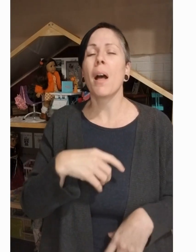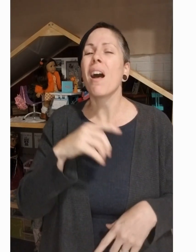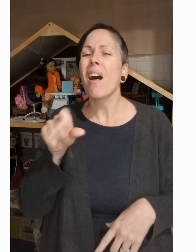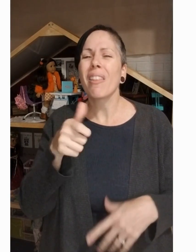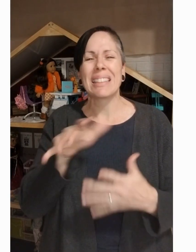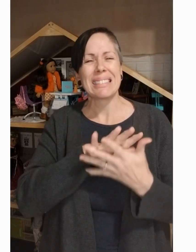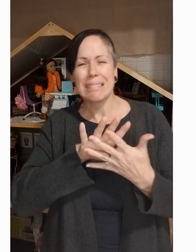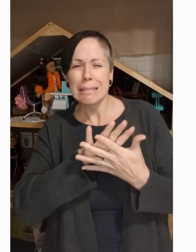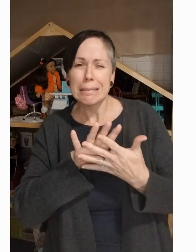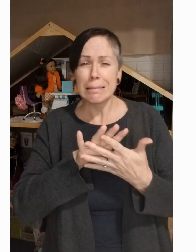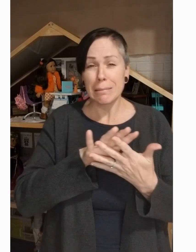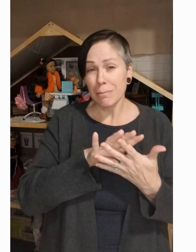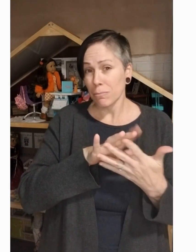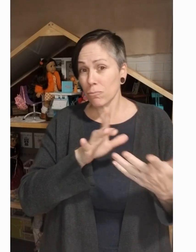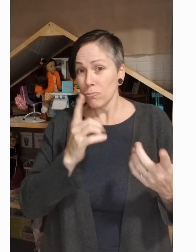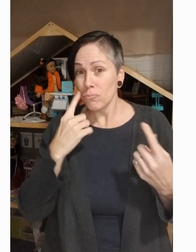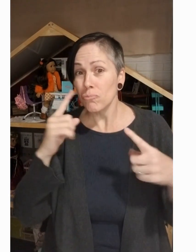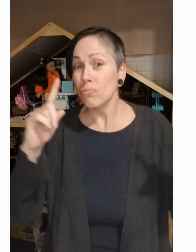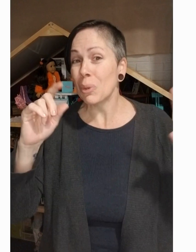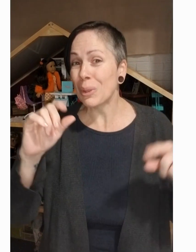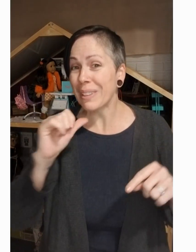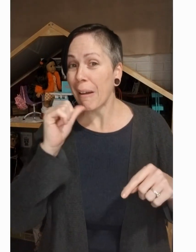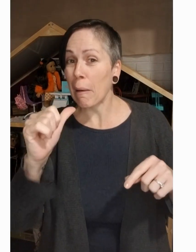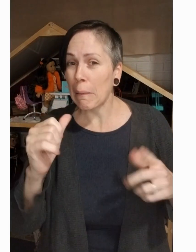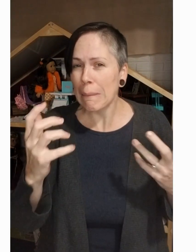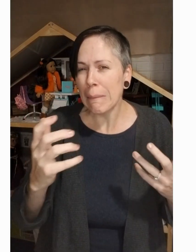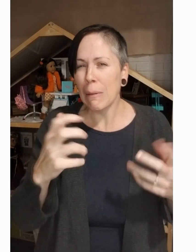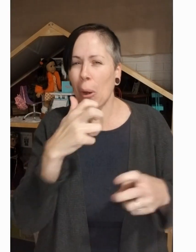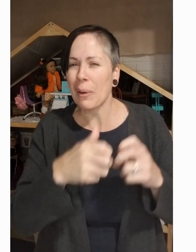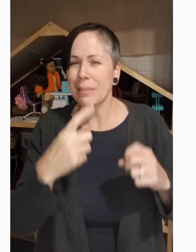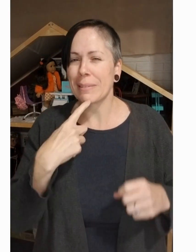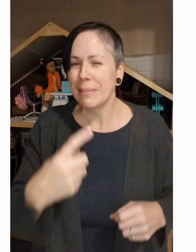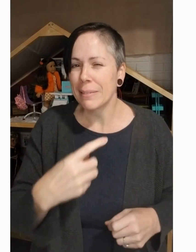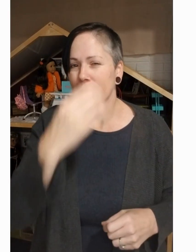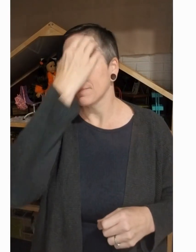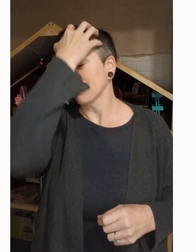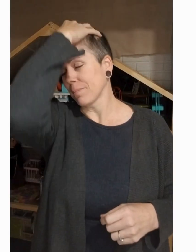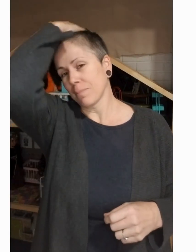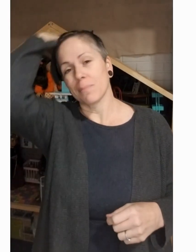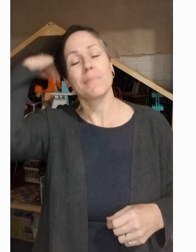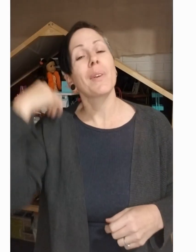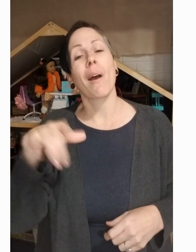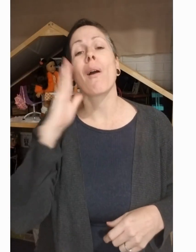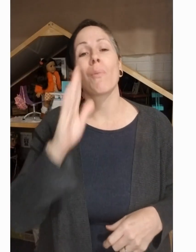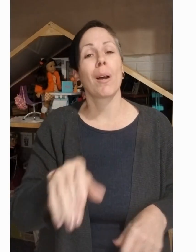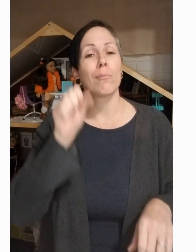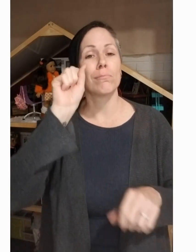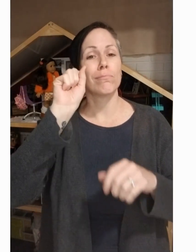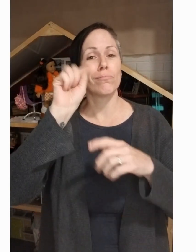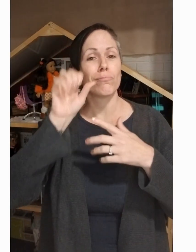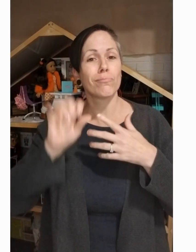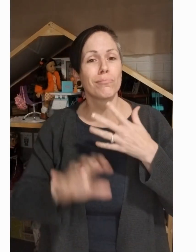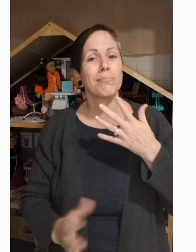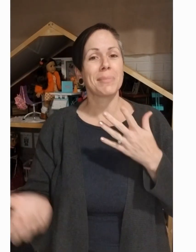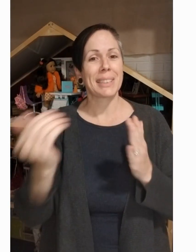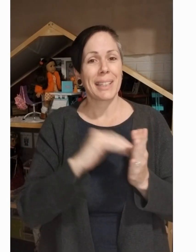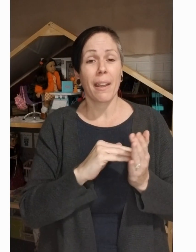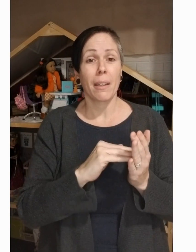bit more nebulous, but I'm going to remind you of all of them. And we're going to check in. How did I do? I think I